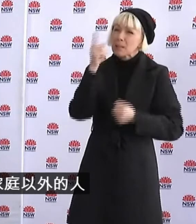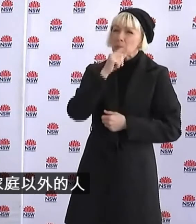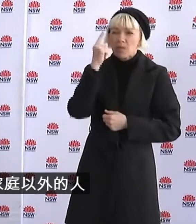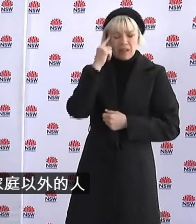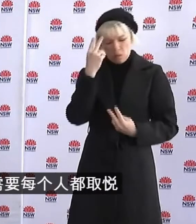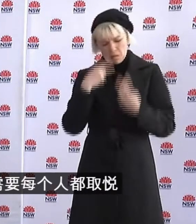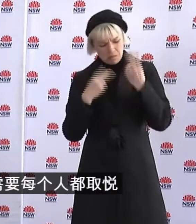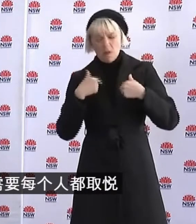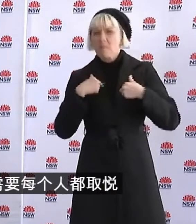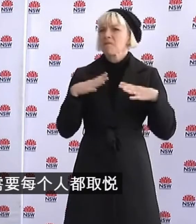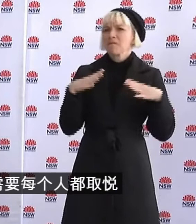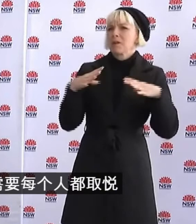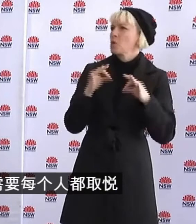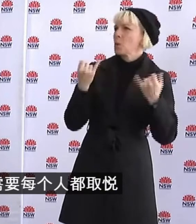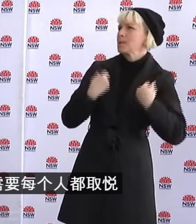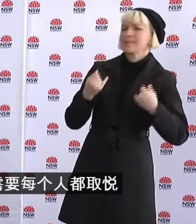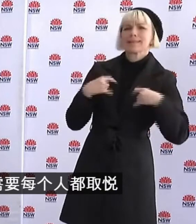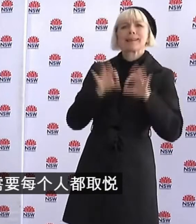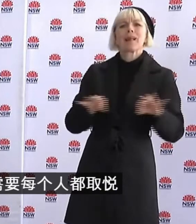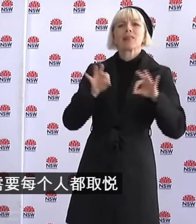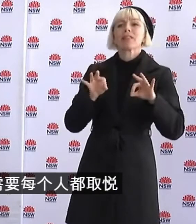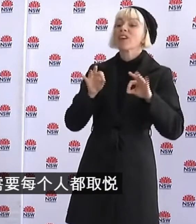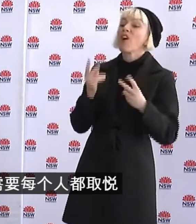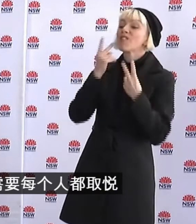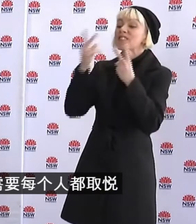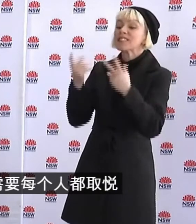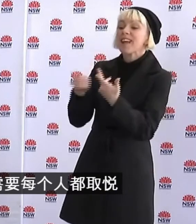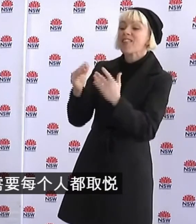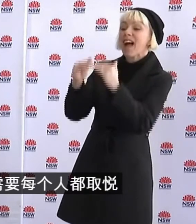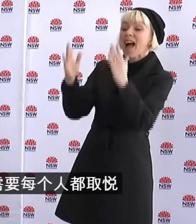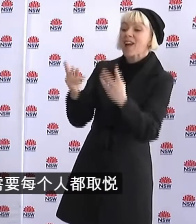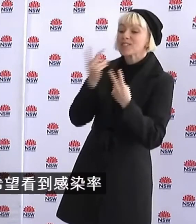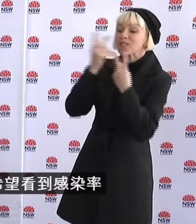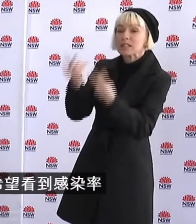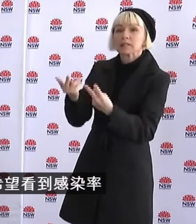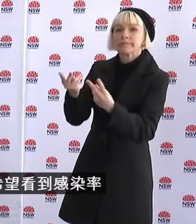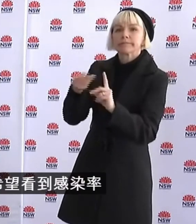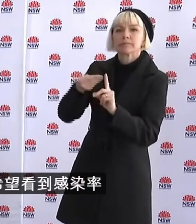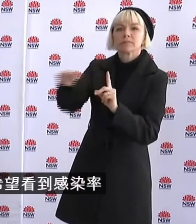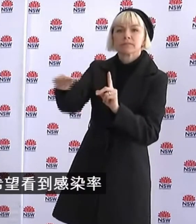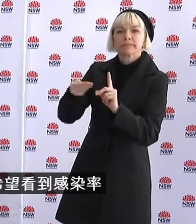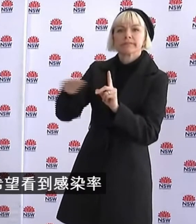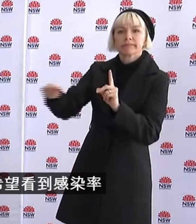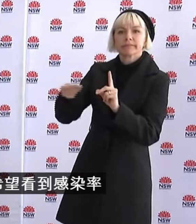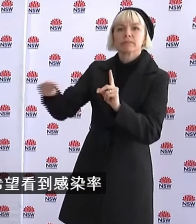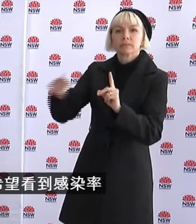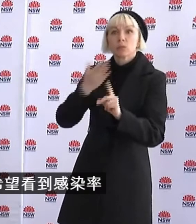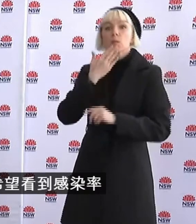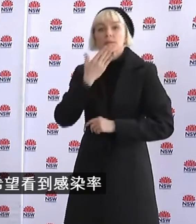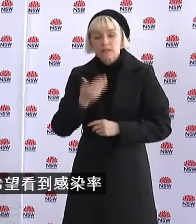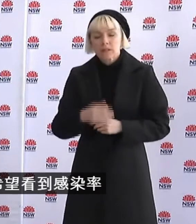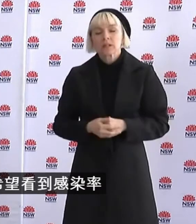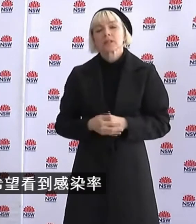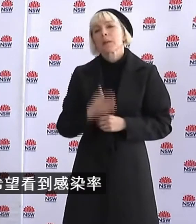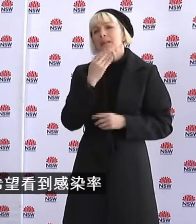of their household and spreading it. So the messages are the same. We just need everybody to please stick to the rules that we've provided. We do